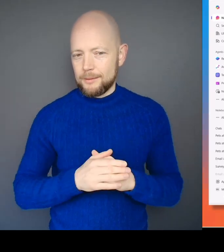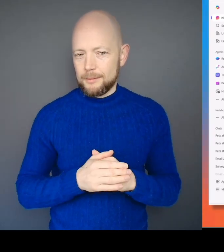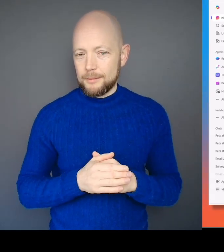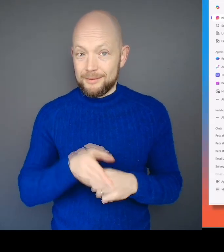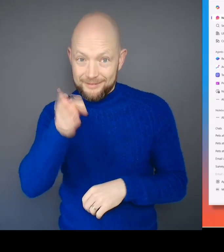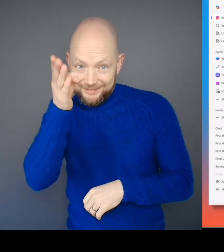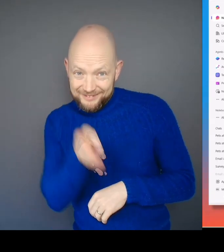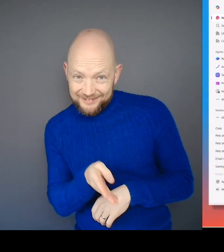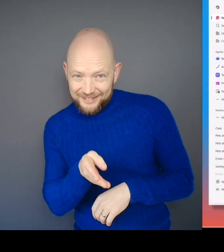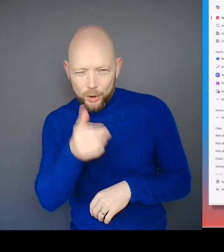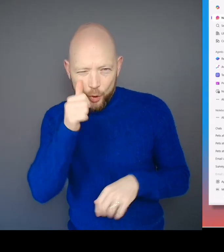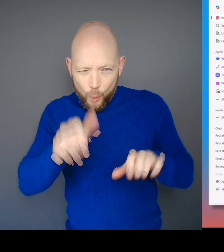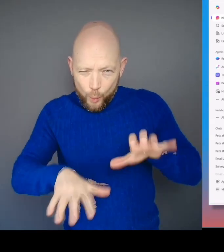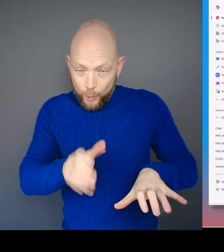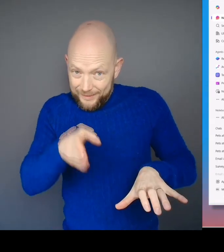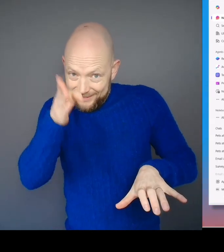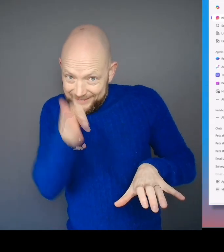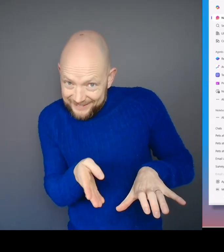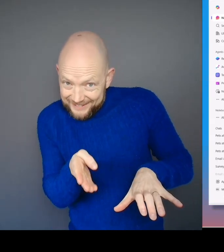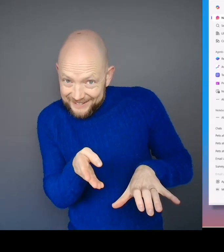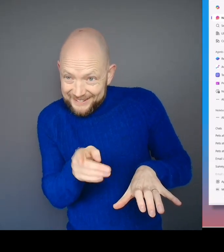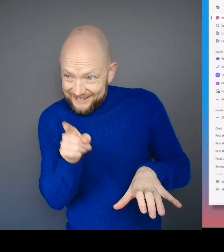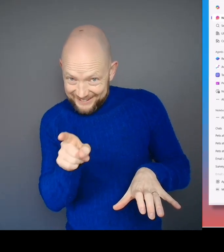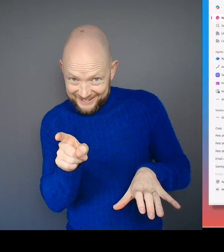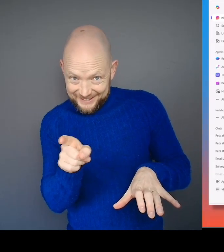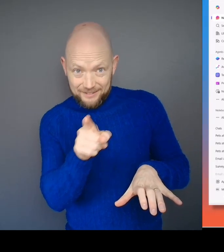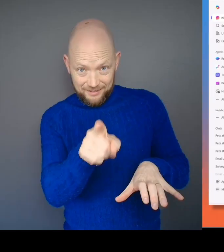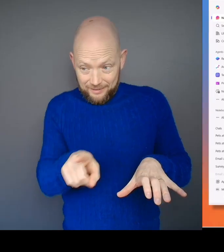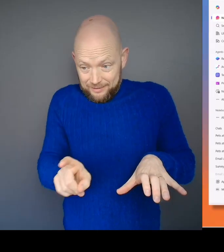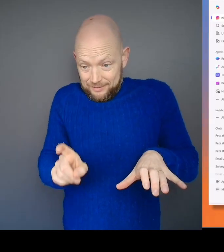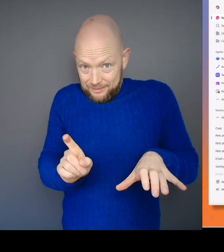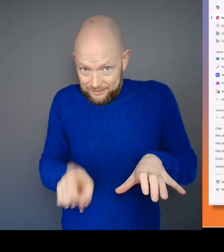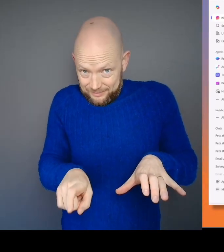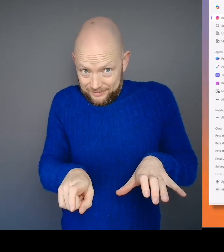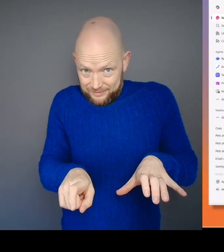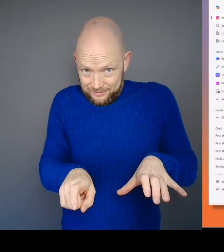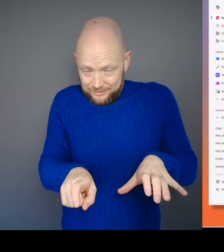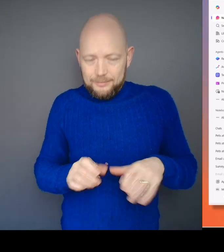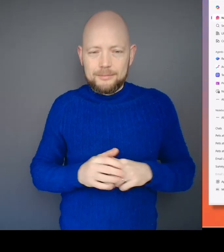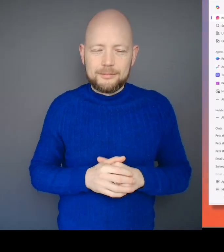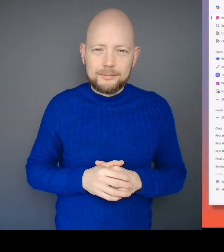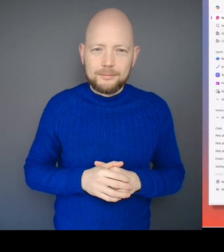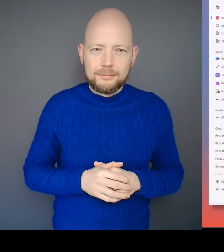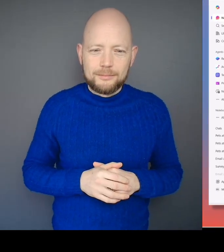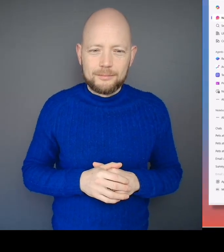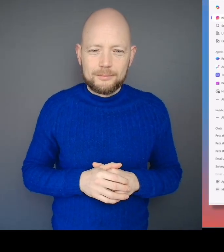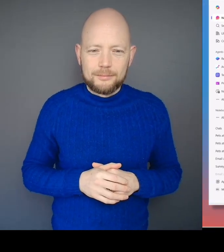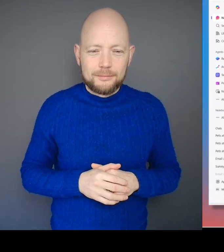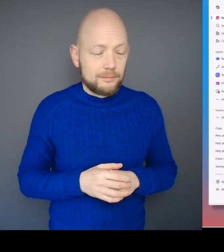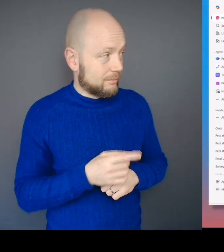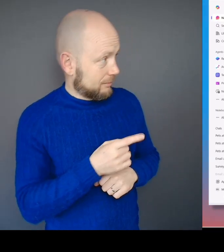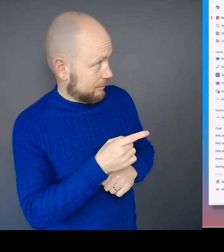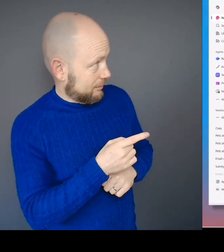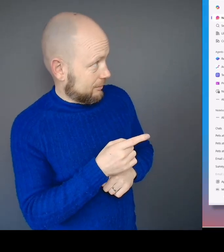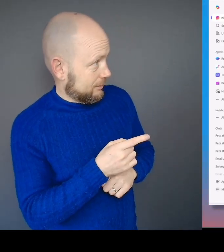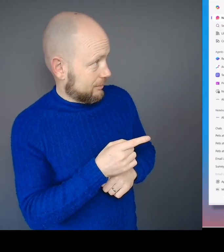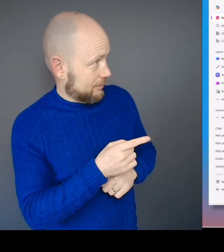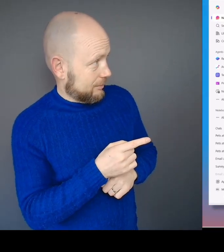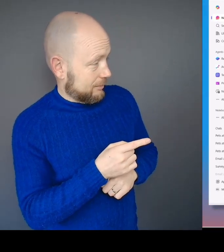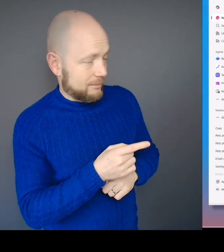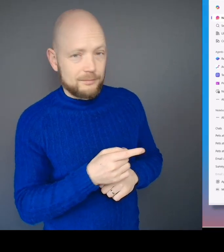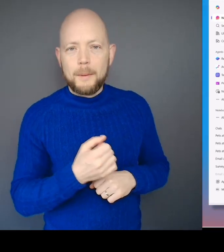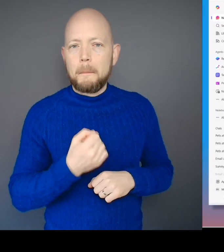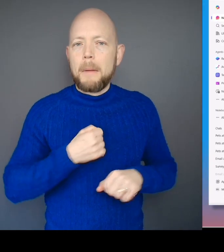Now, if I'm going to use the / key here. So this is the / key on my keyboard that sits just at the